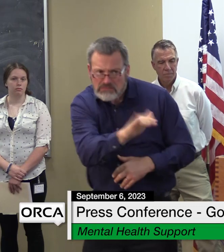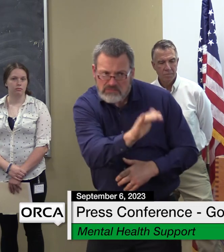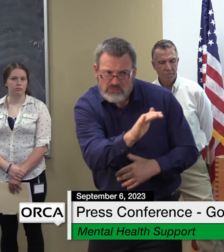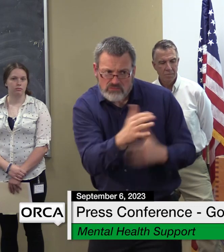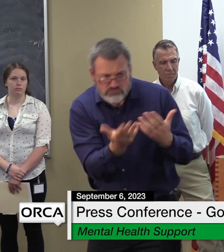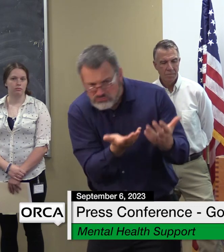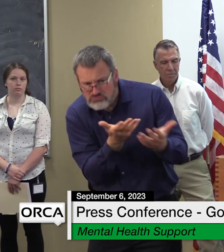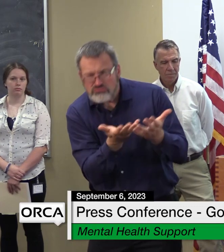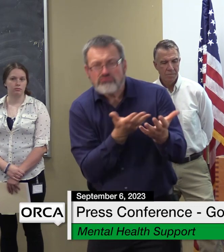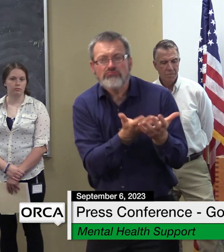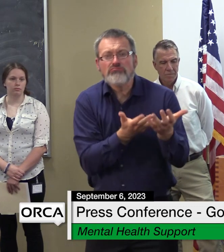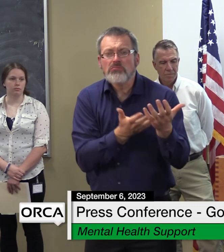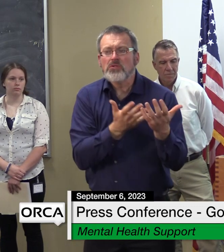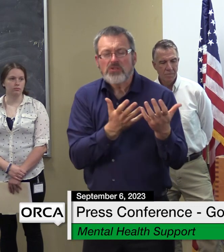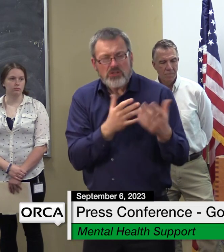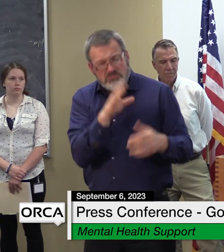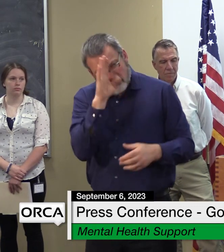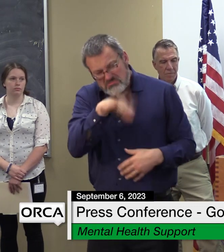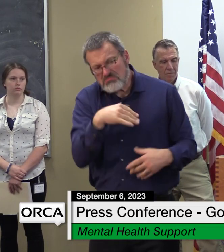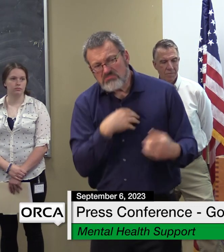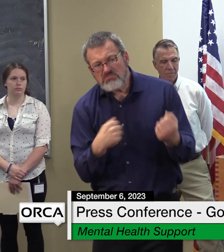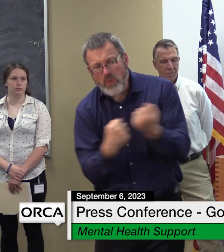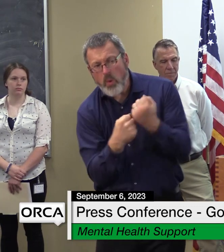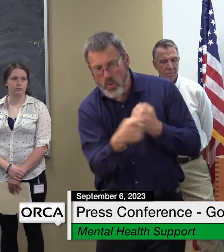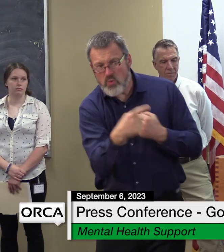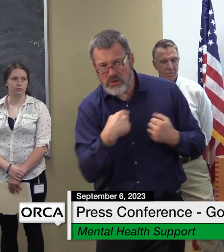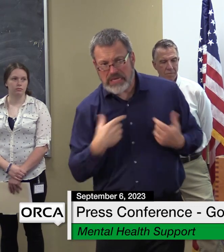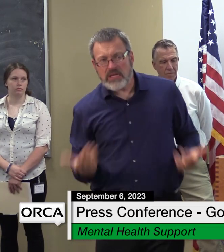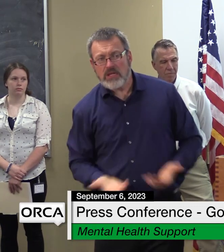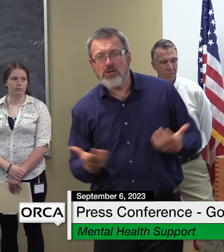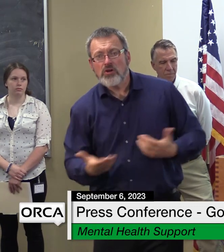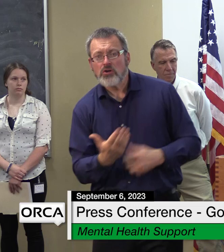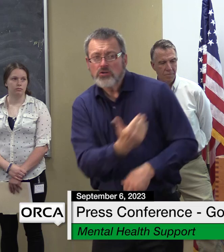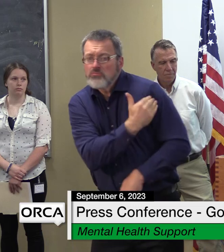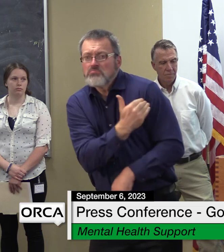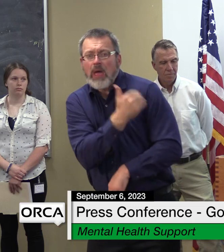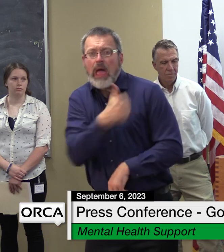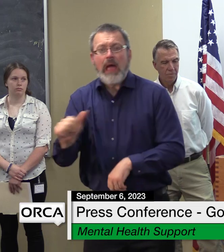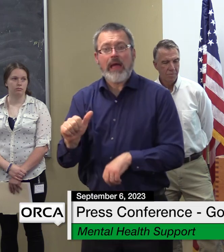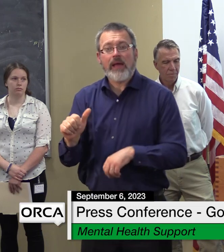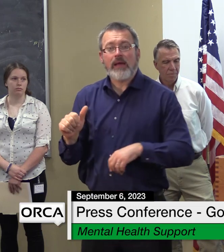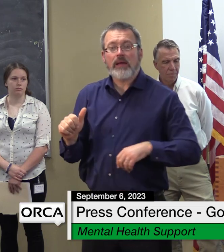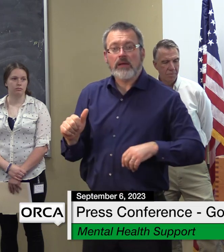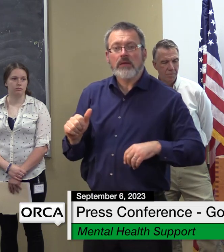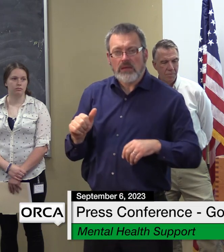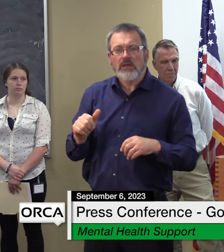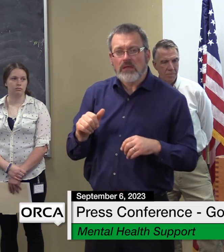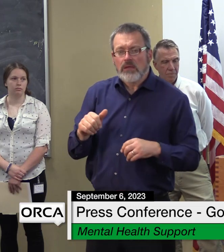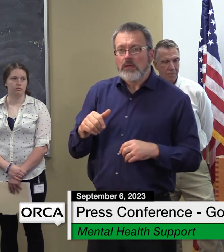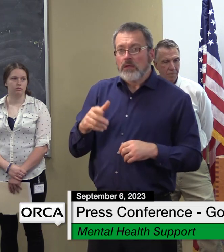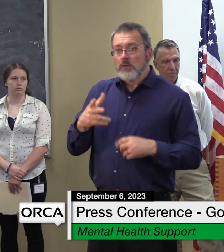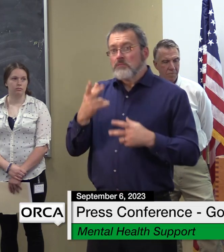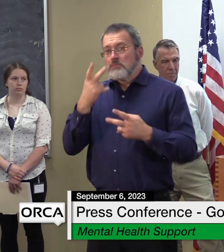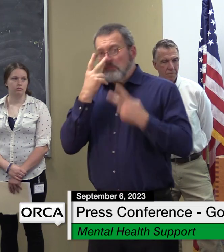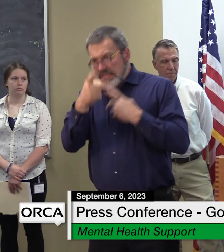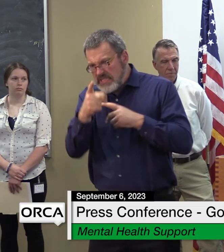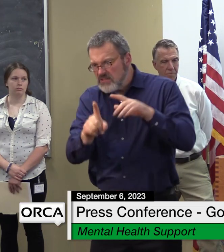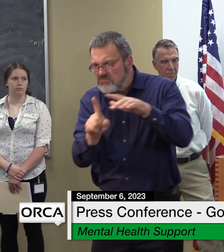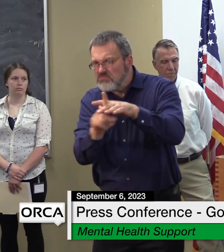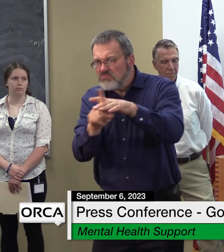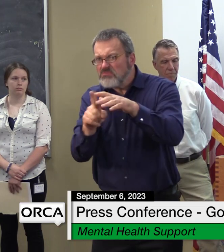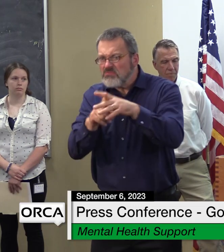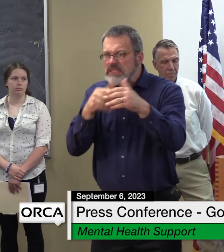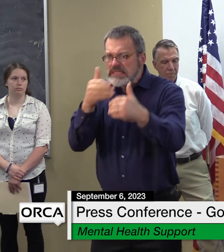support. If you or someone you know is facing intense feelings that aren't letting up, please consider reaching out to a mental